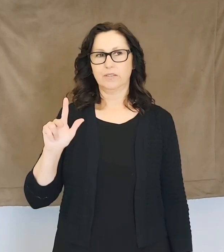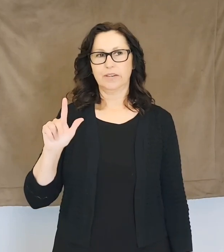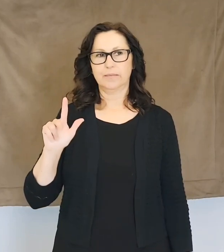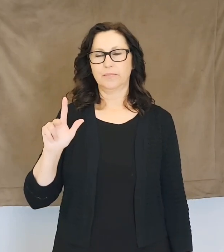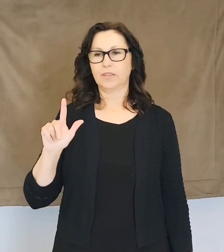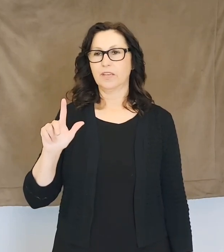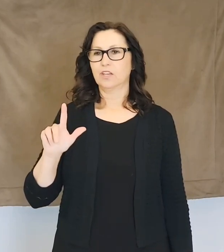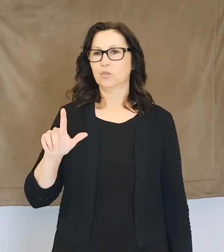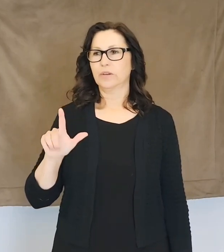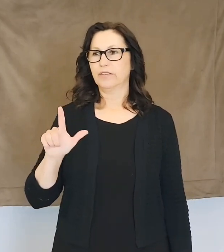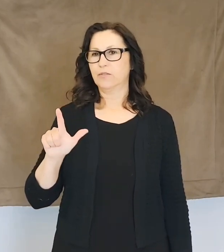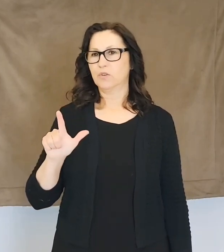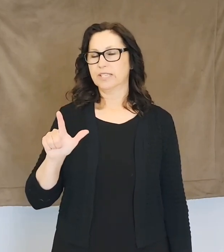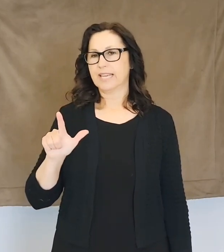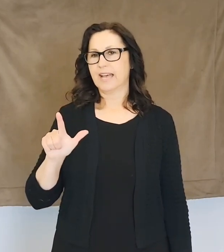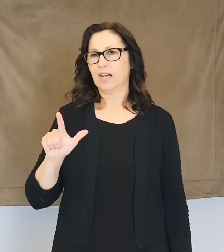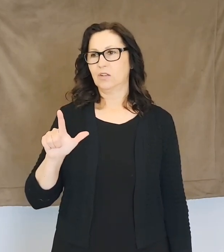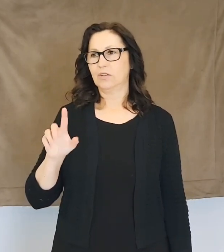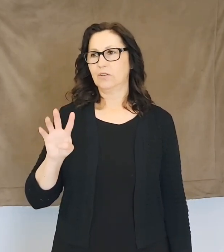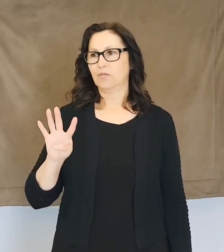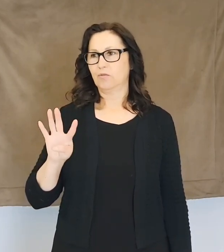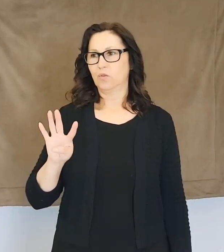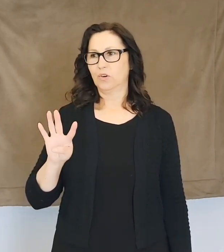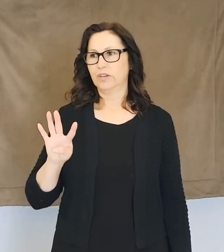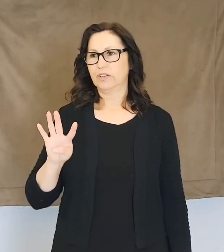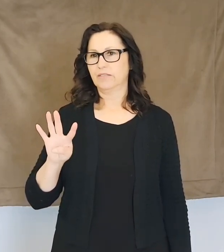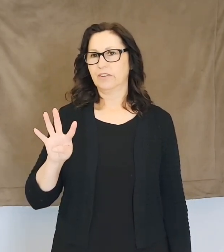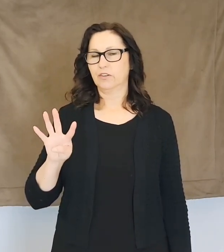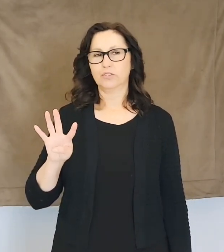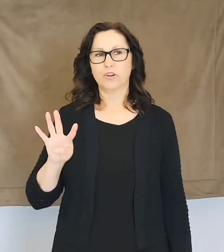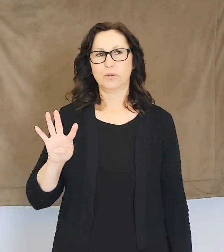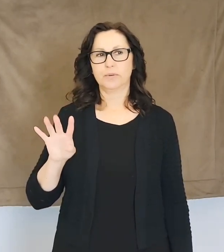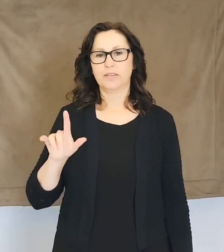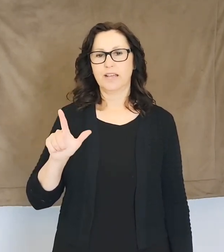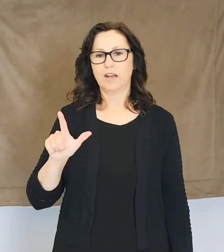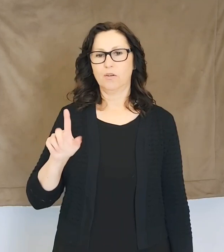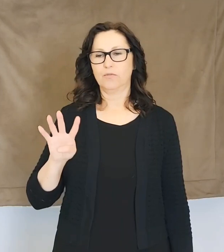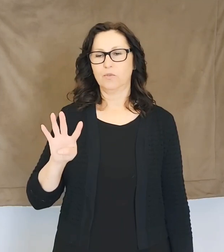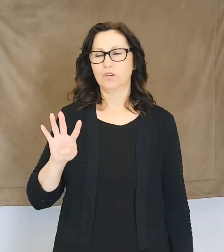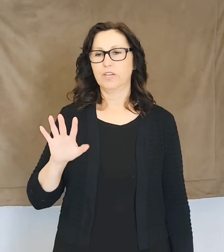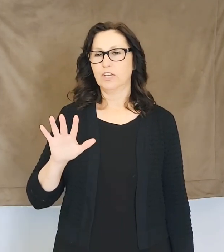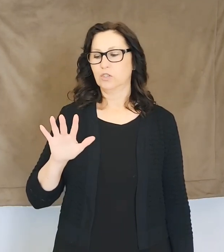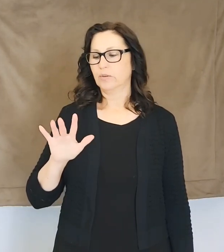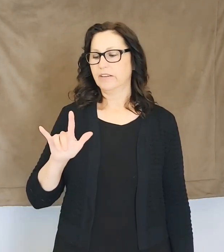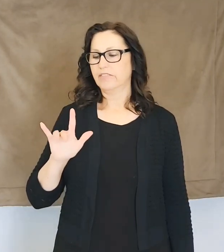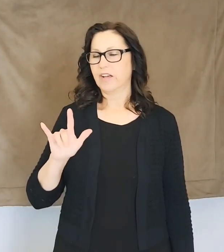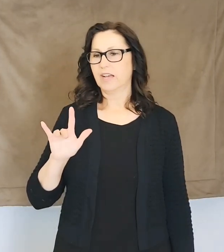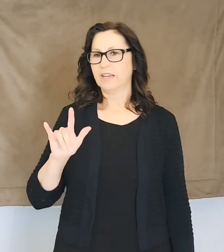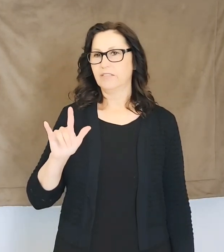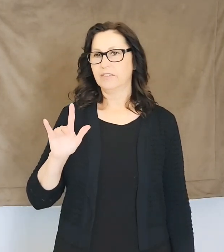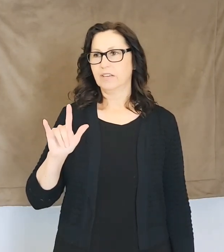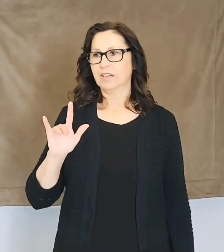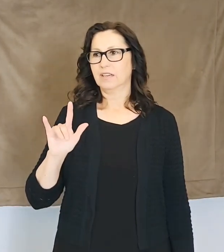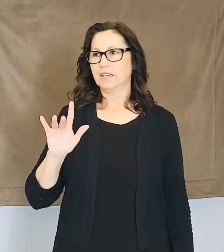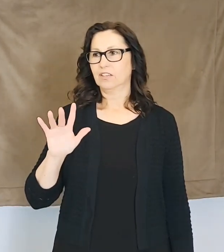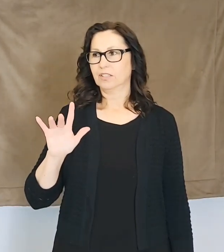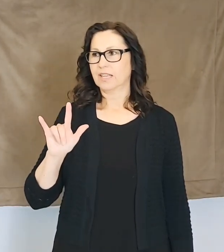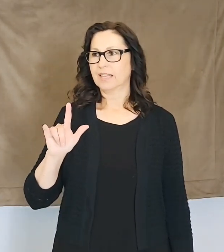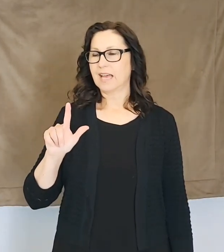23. 24 is L, 4. Fingers are open, L, 4. 25 looks like the